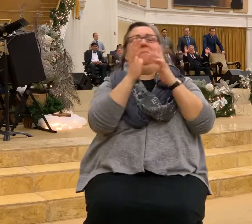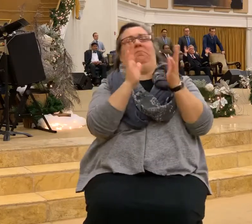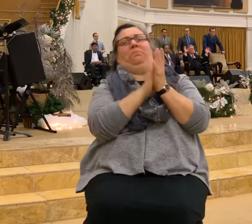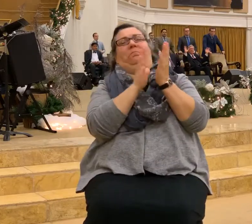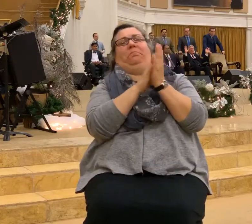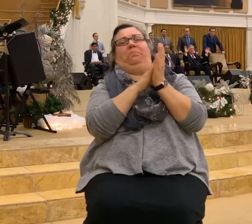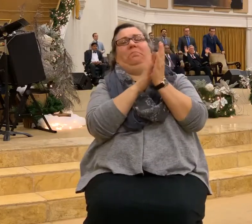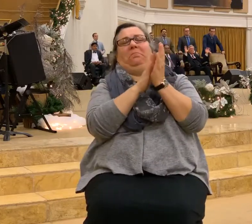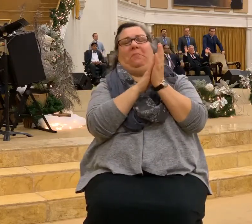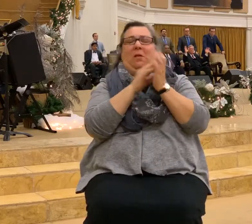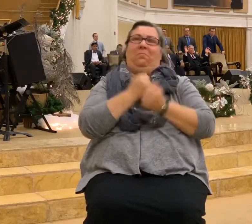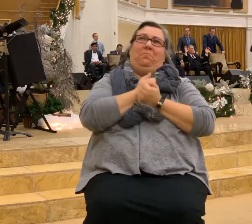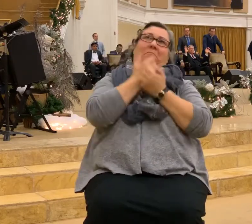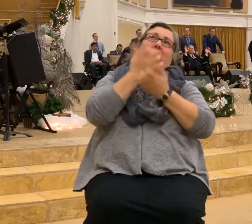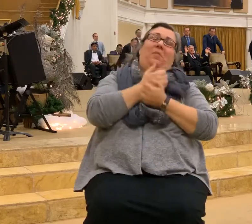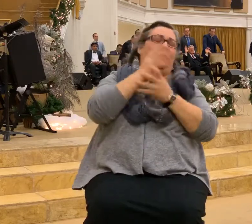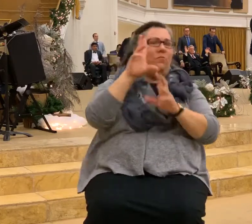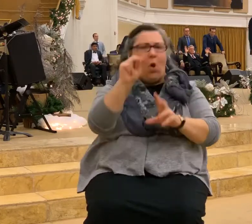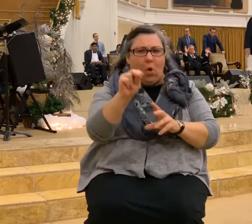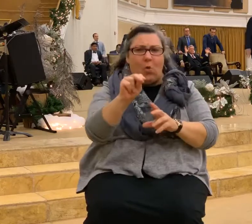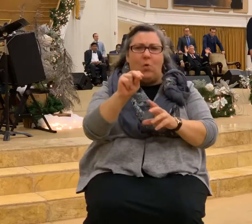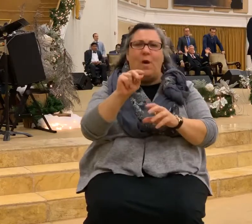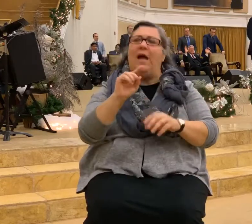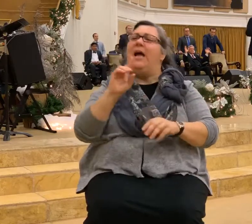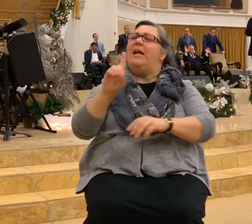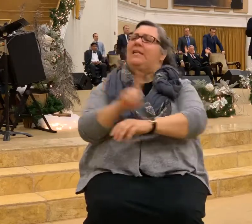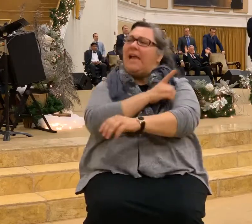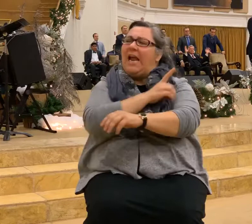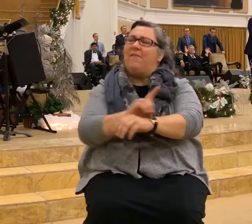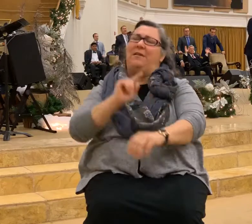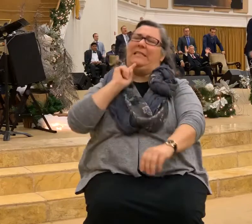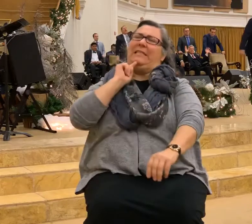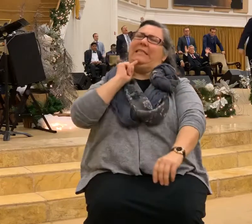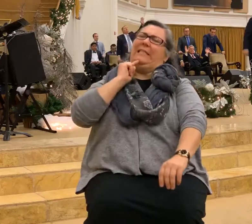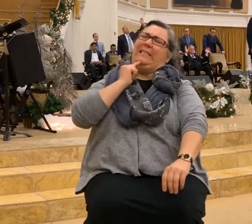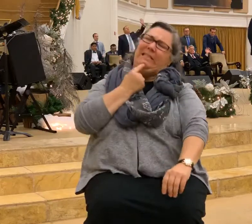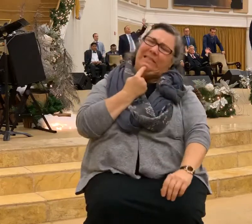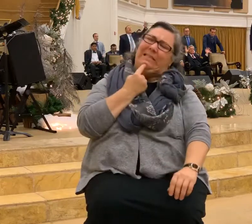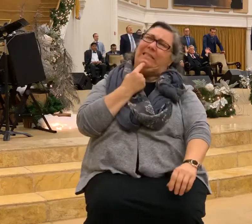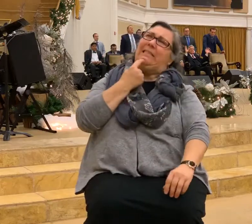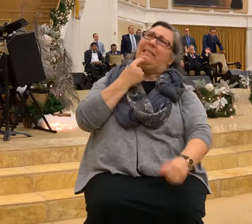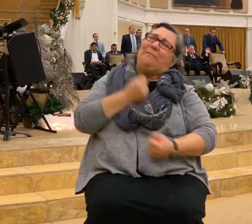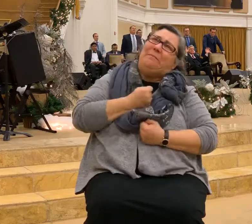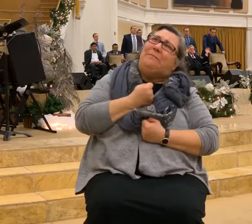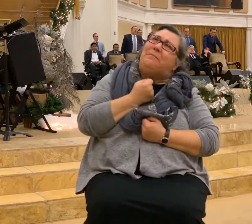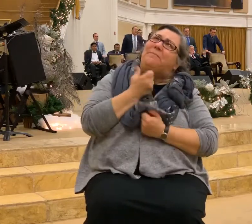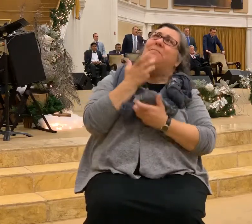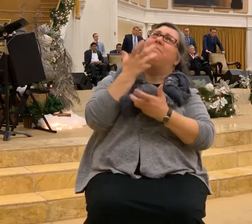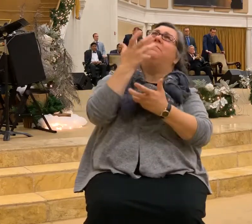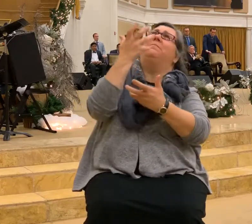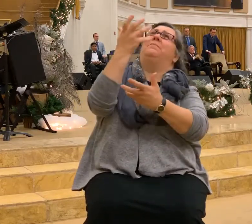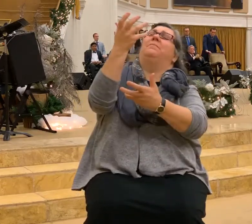A little praise the Lord and smile," but there was a point of desperation in his life.